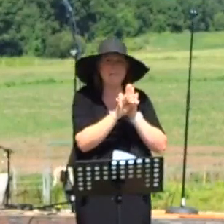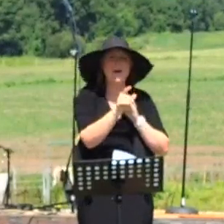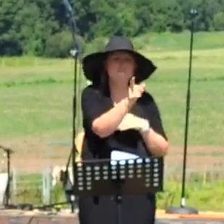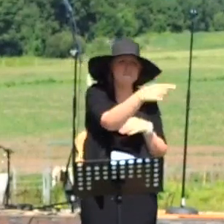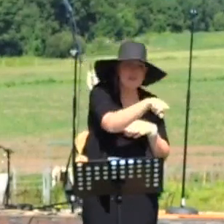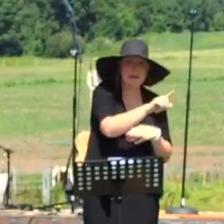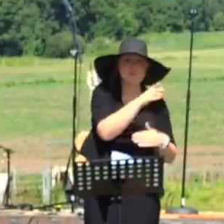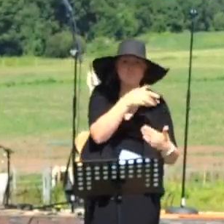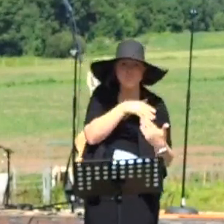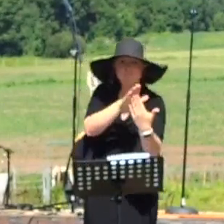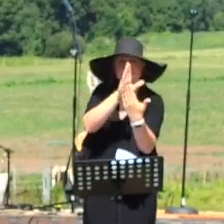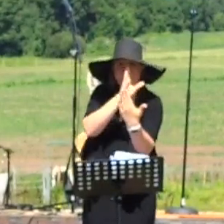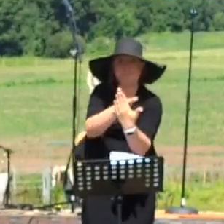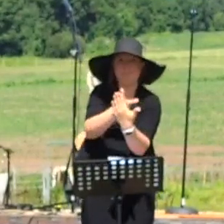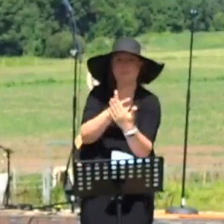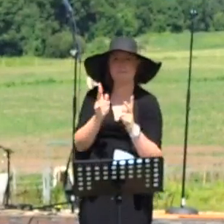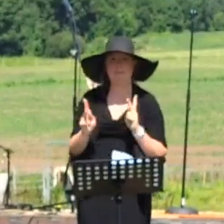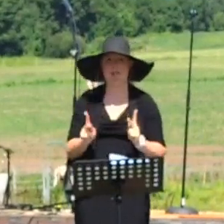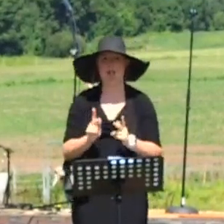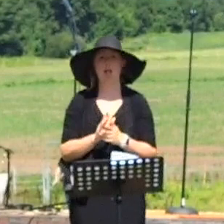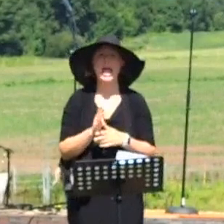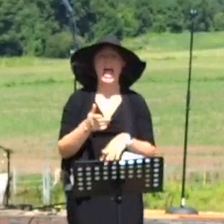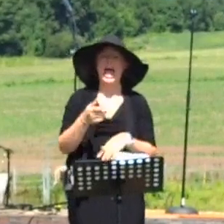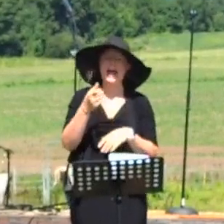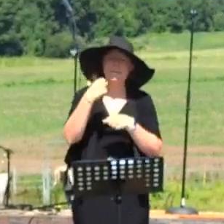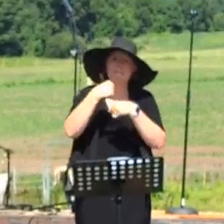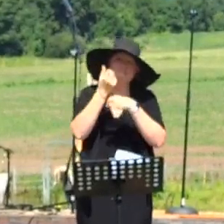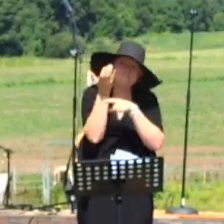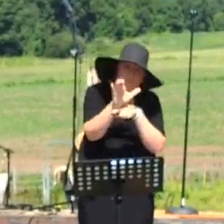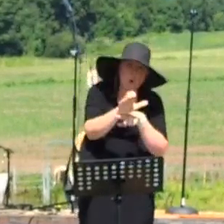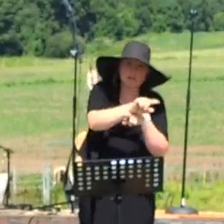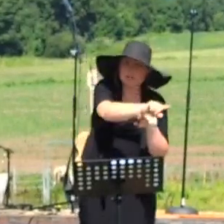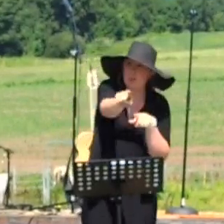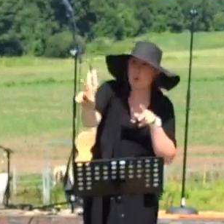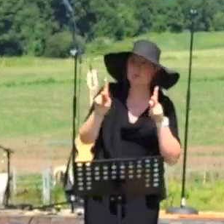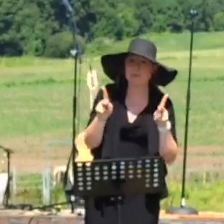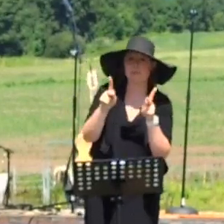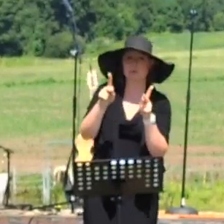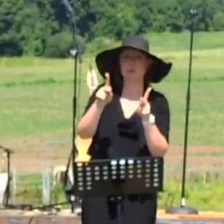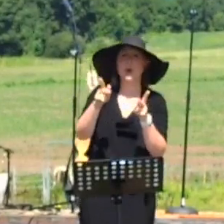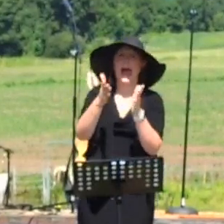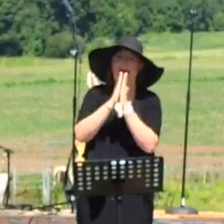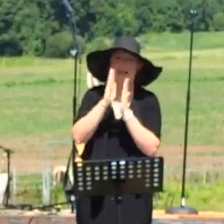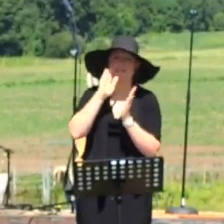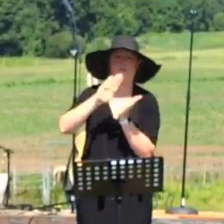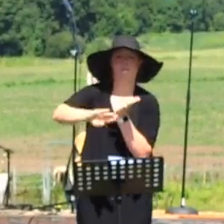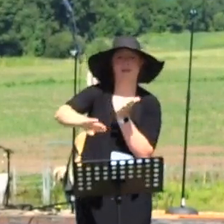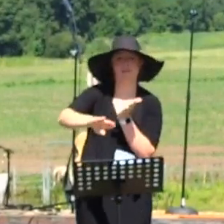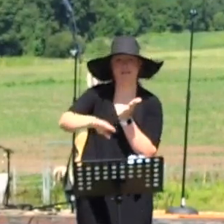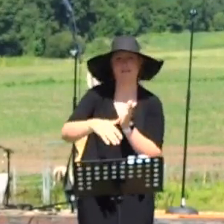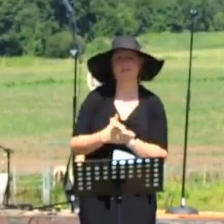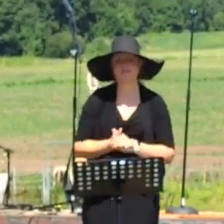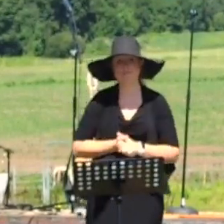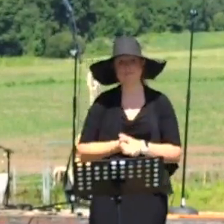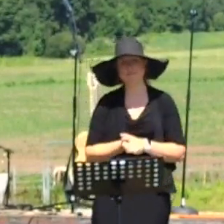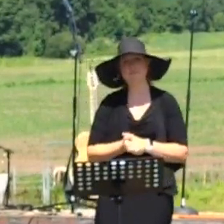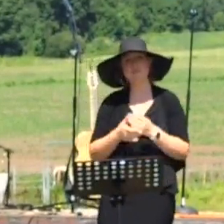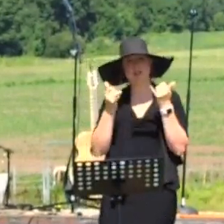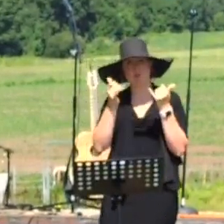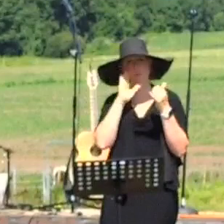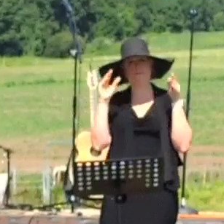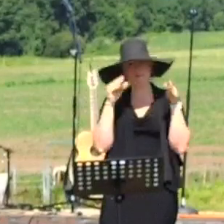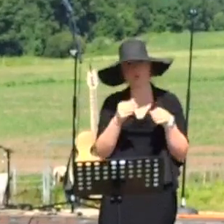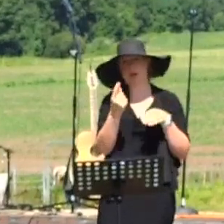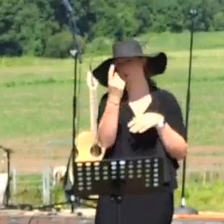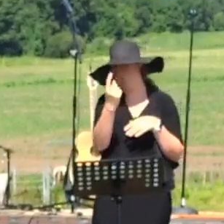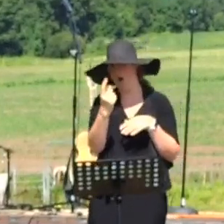repentance. And as you can imagine, that was not an easy gig most of the time. And so here, as I said, we're going to focus on one prophet